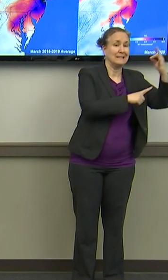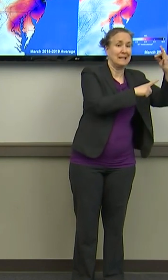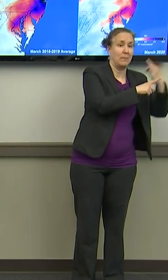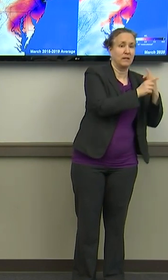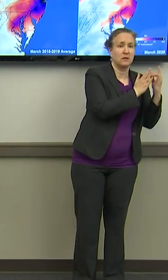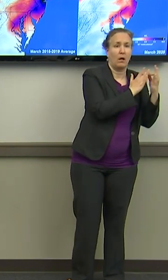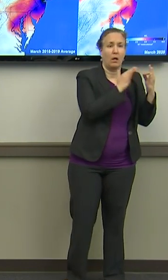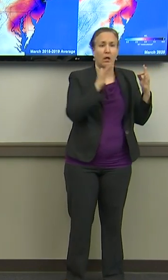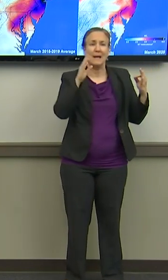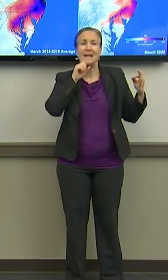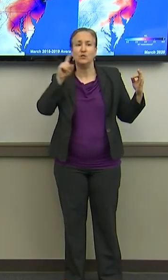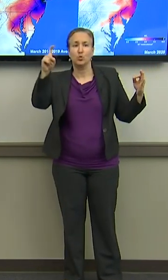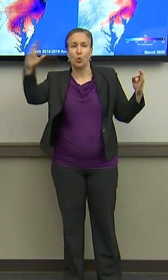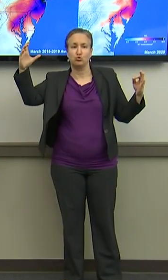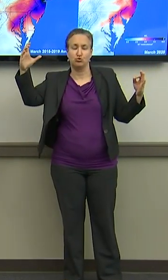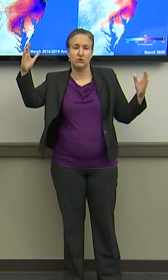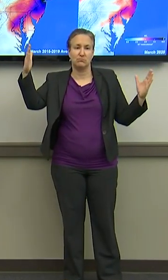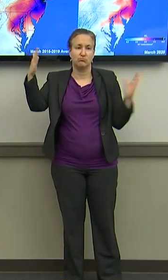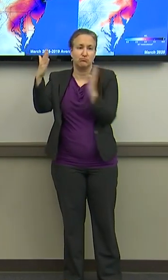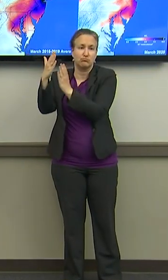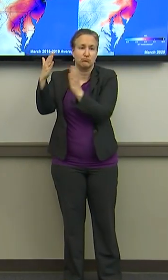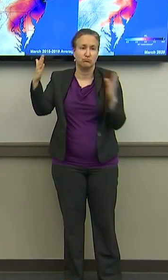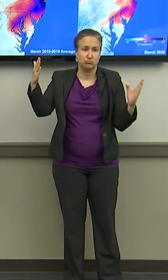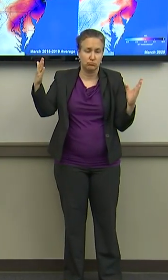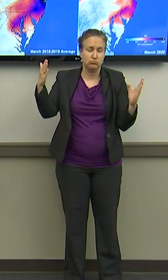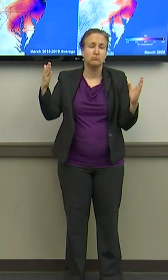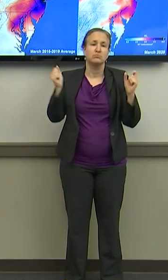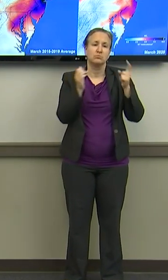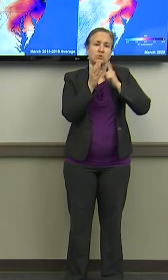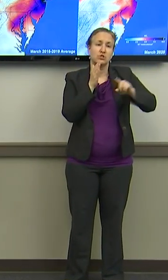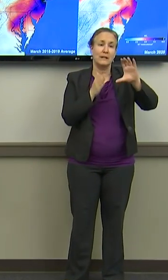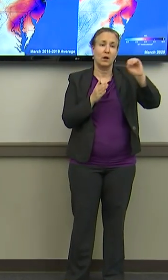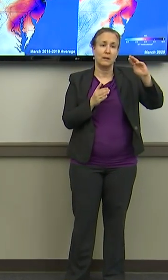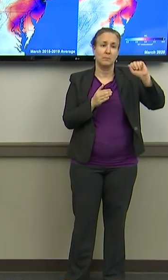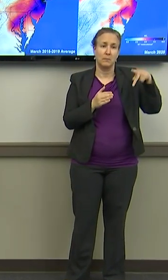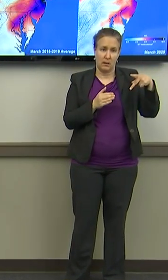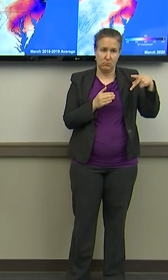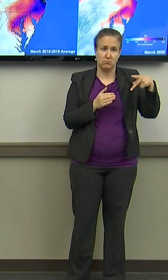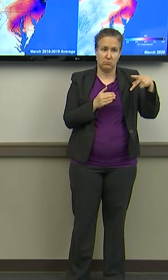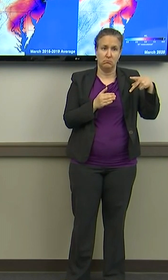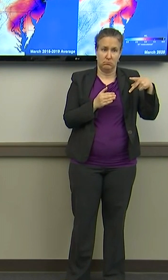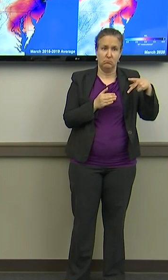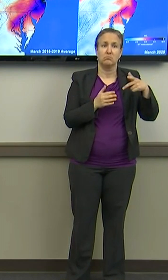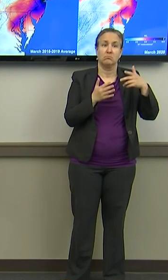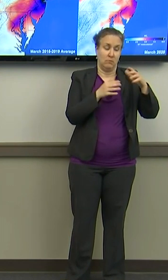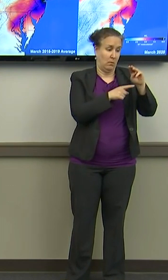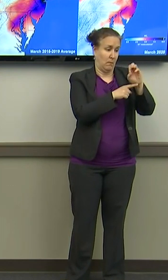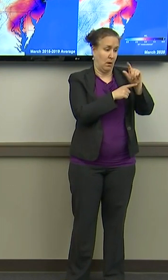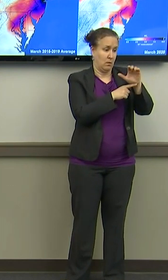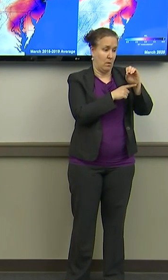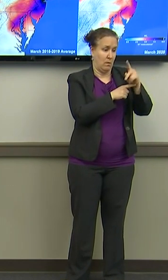to 100 years old. As always, you can check the county map after this briefing at